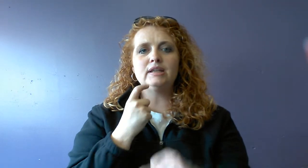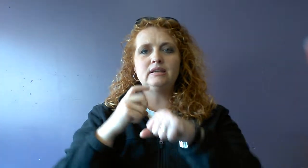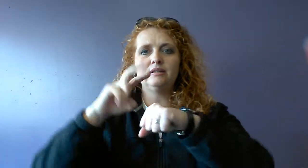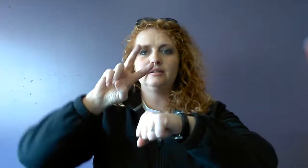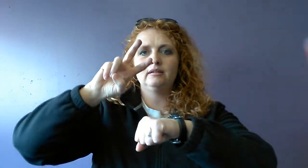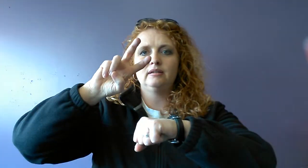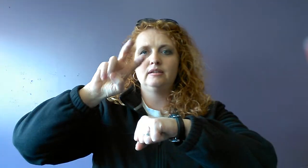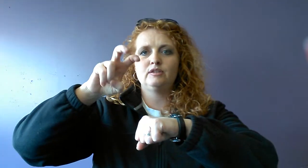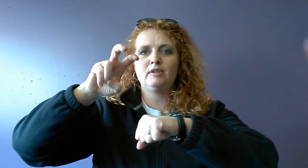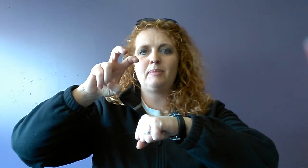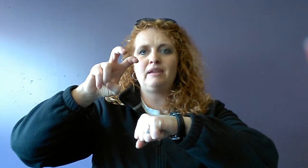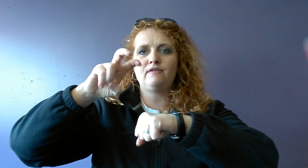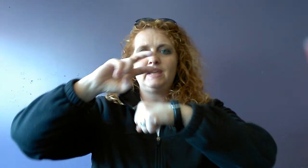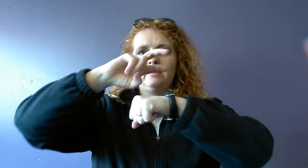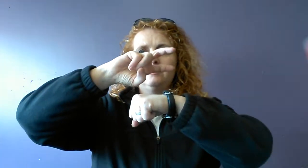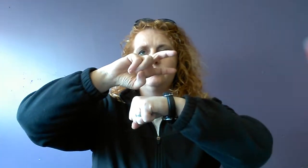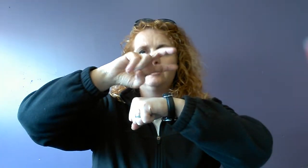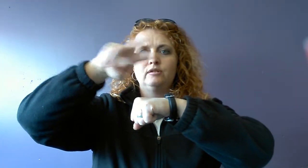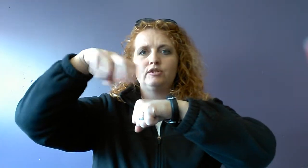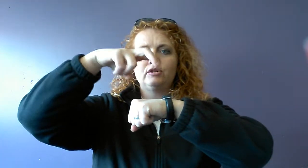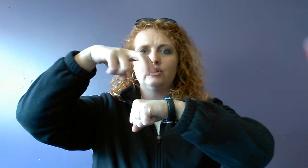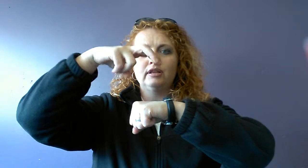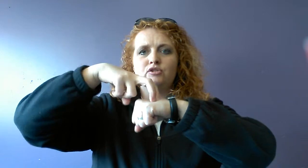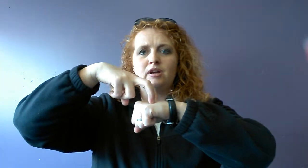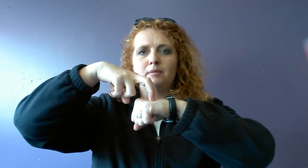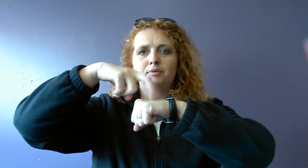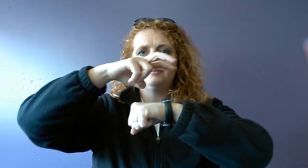Ireland is with a bent V, circle and drop.